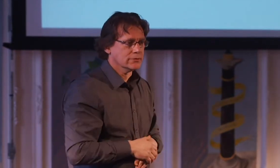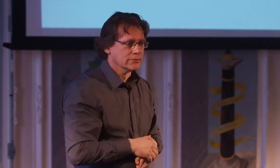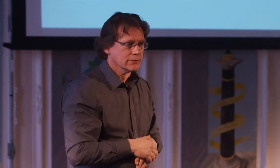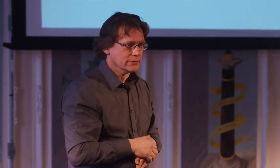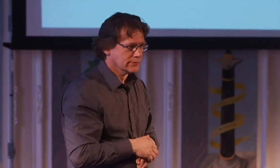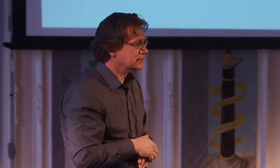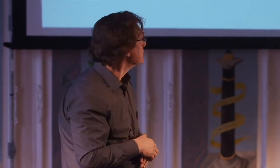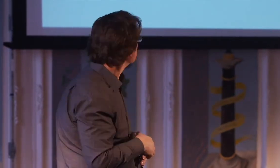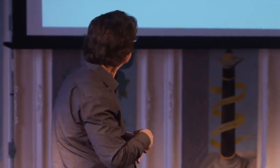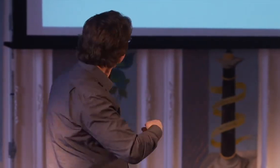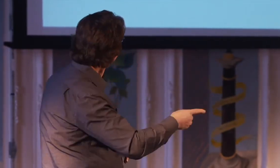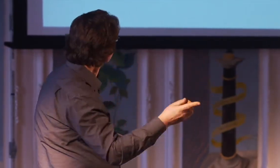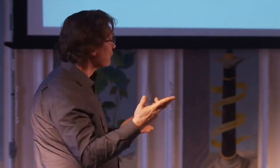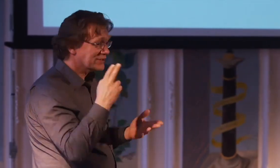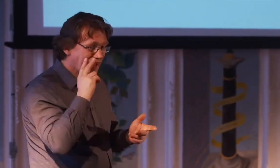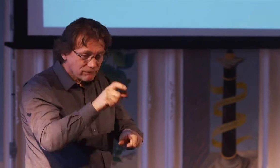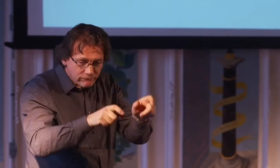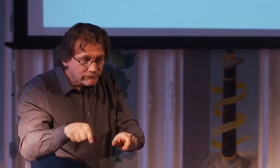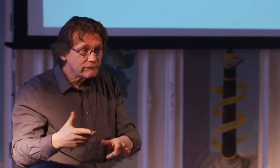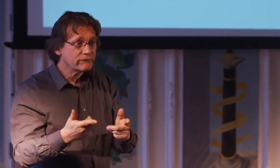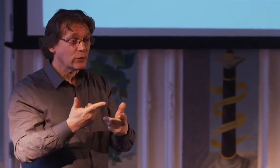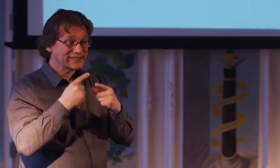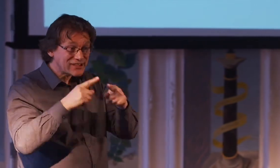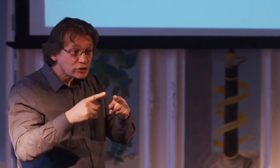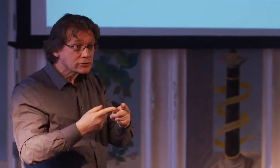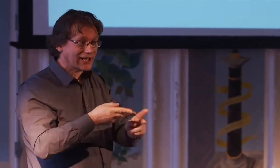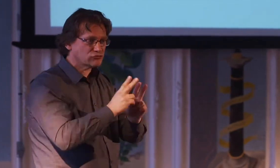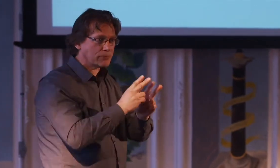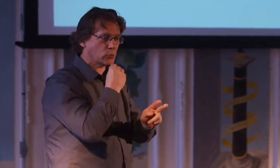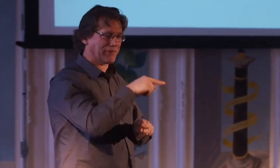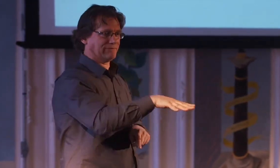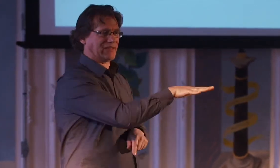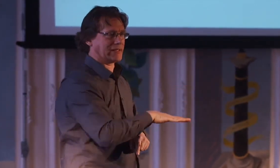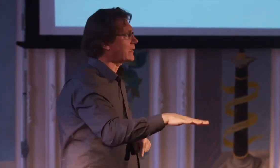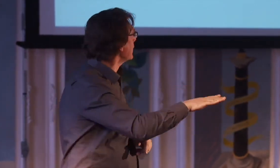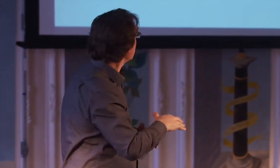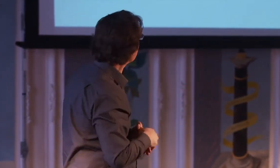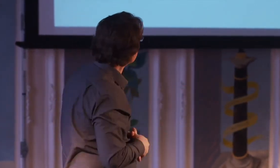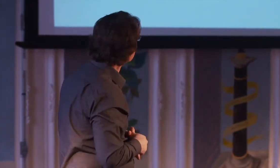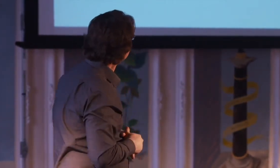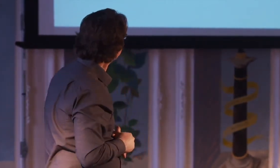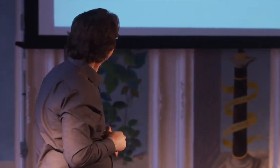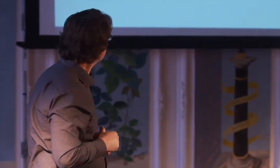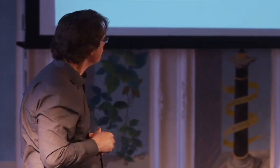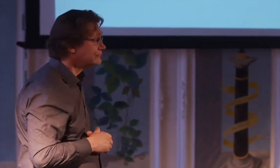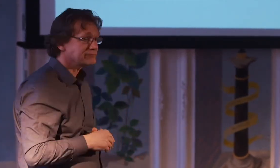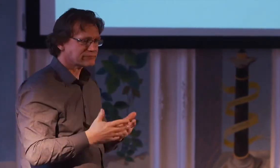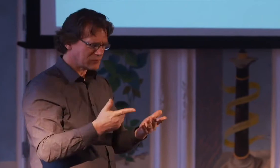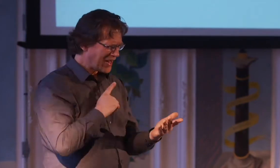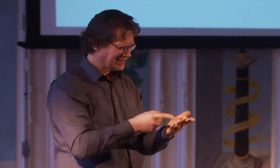accessing science education. You know, for deaf people, for teachers of deaf children, for their family, for interpreters